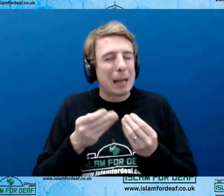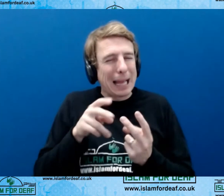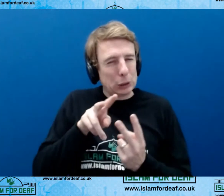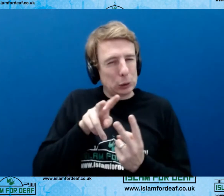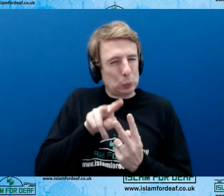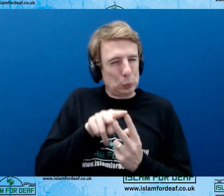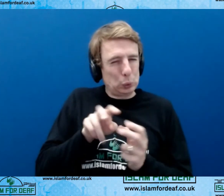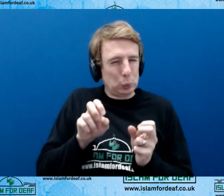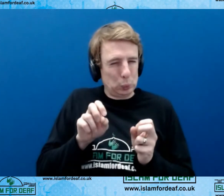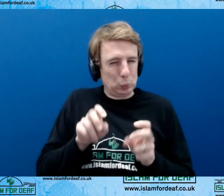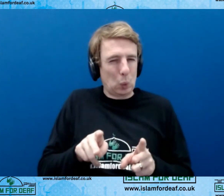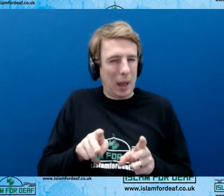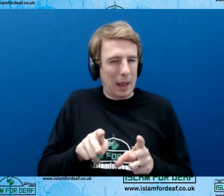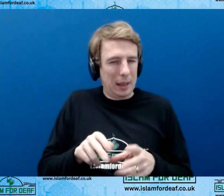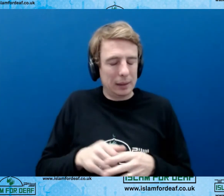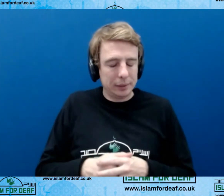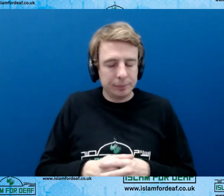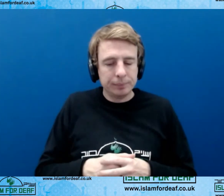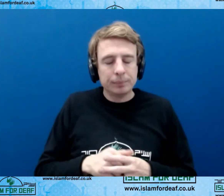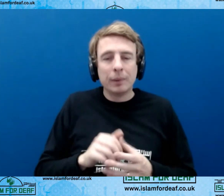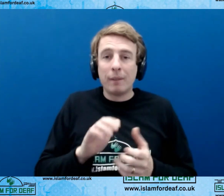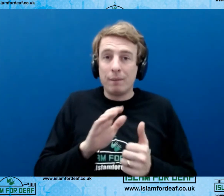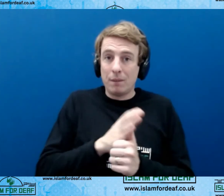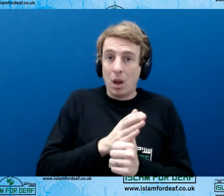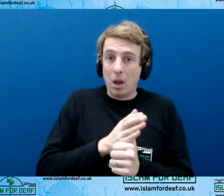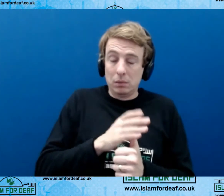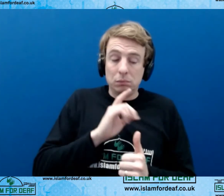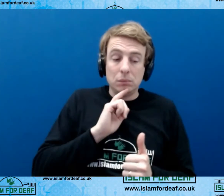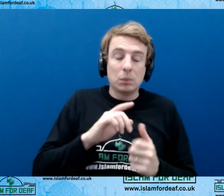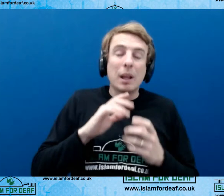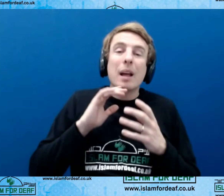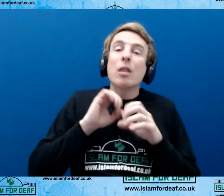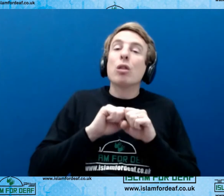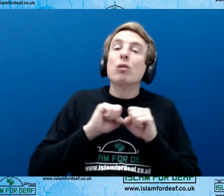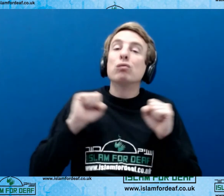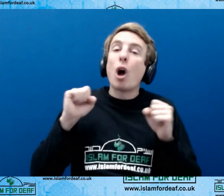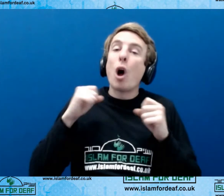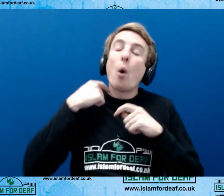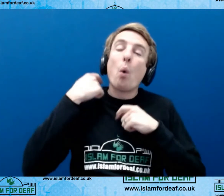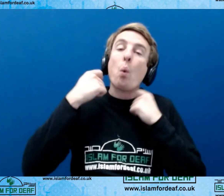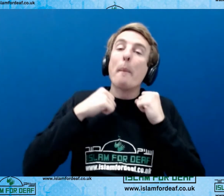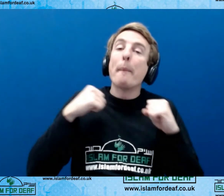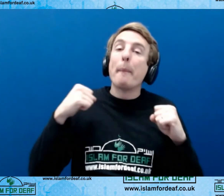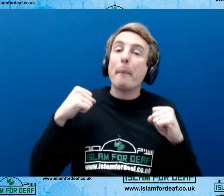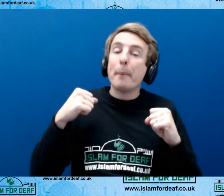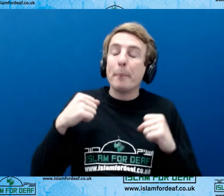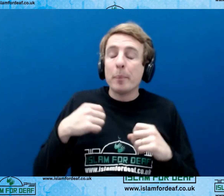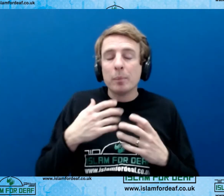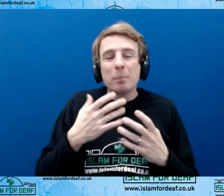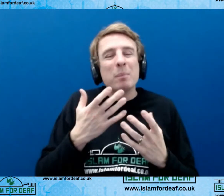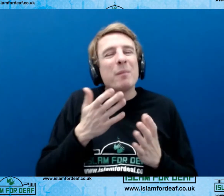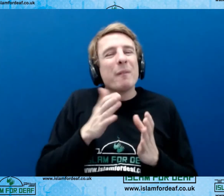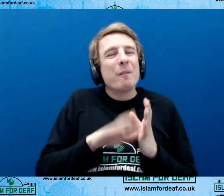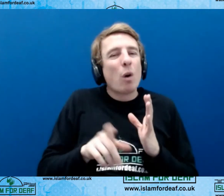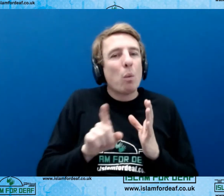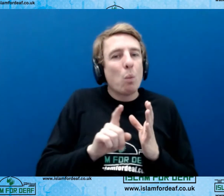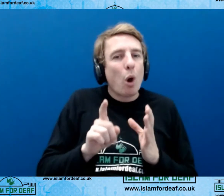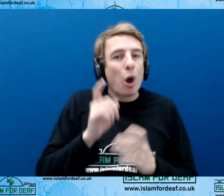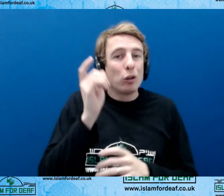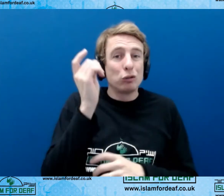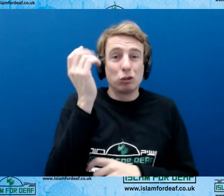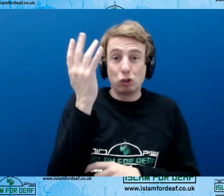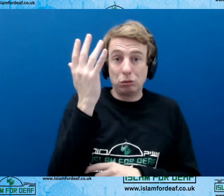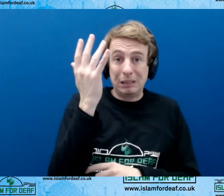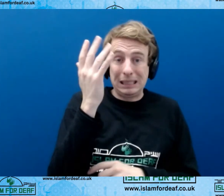that it is a rope of palm fiber, which is the common translation in the Noble Quran. There is another